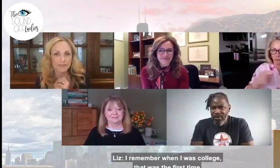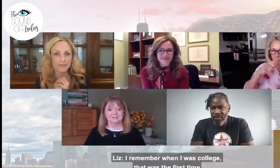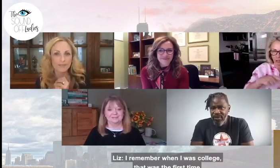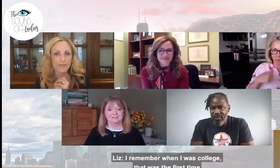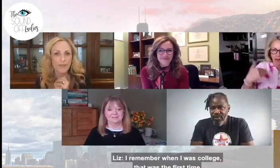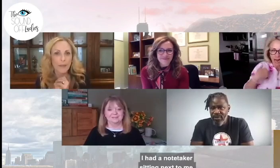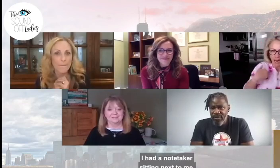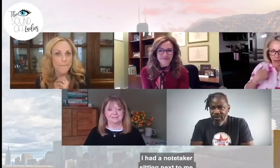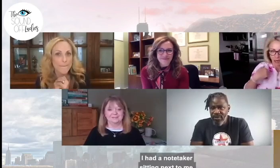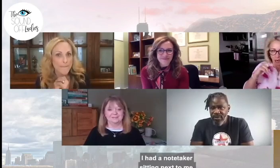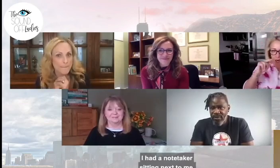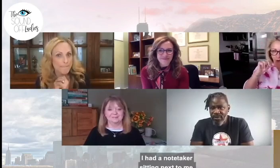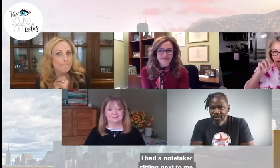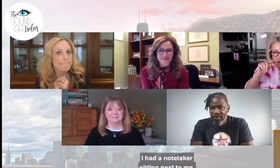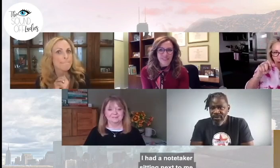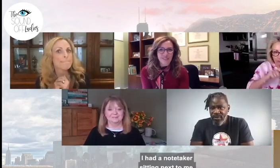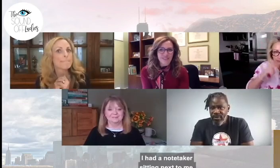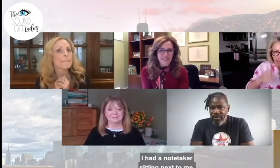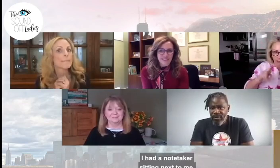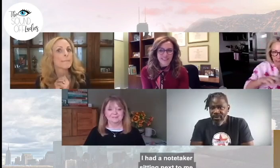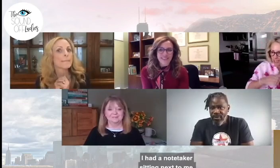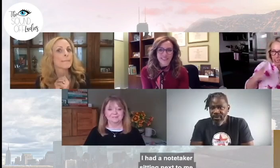to college was the first time I had a note taker.